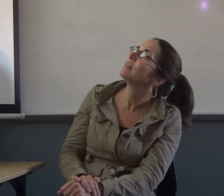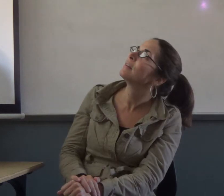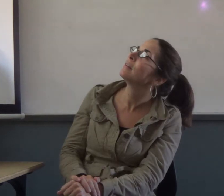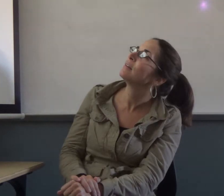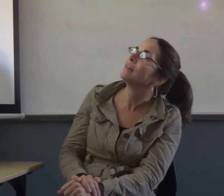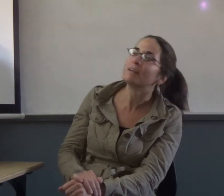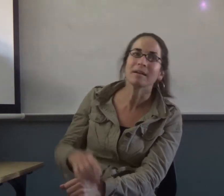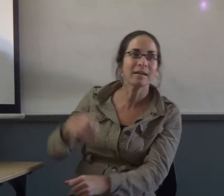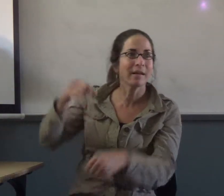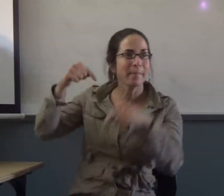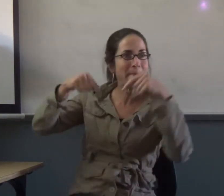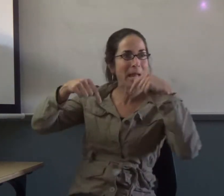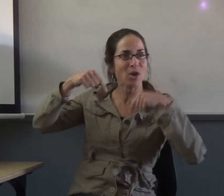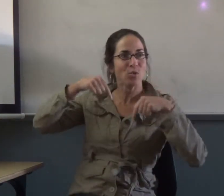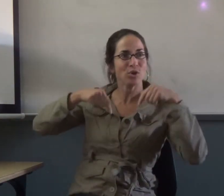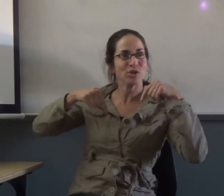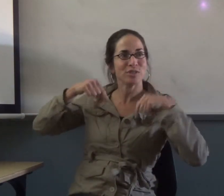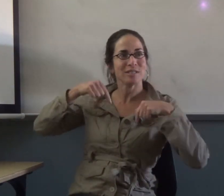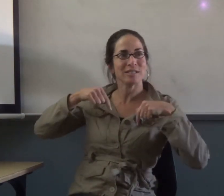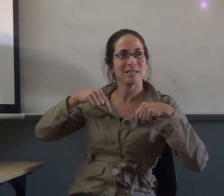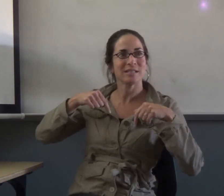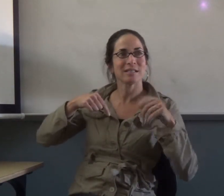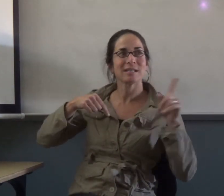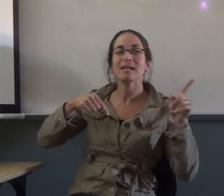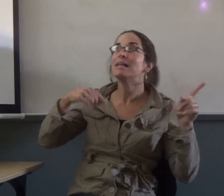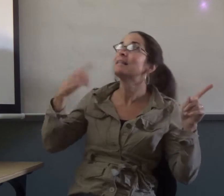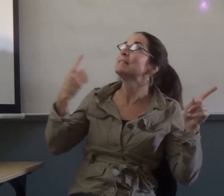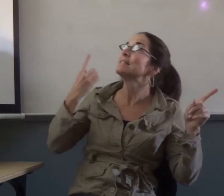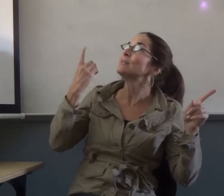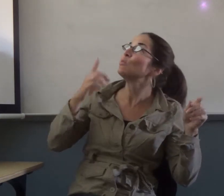I think- Oh, it's a man in a... Is it?